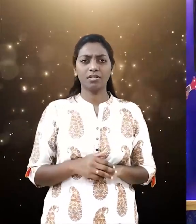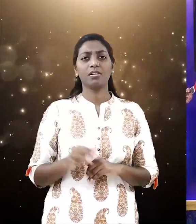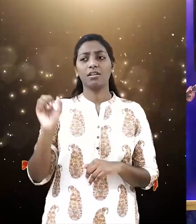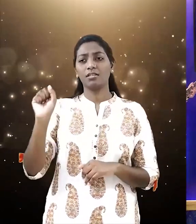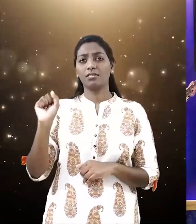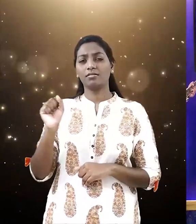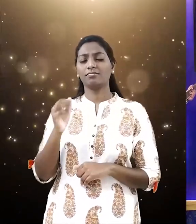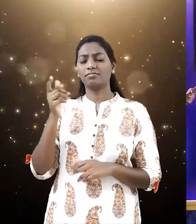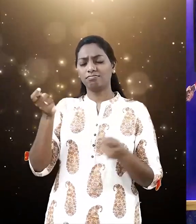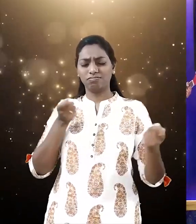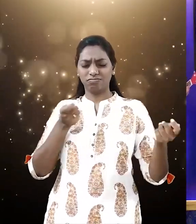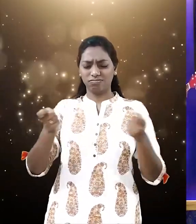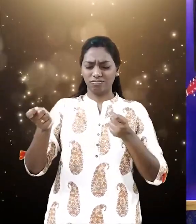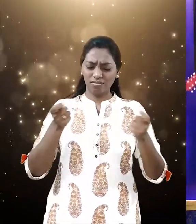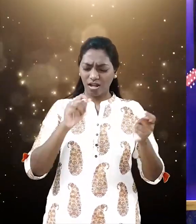Almighty God,